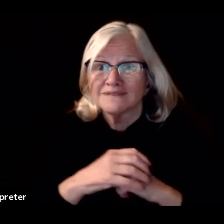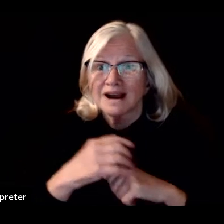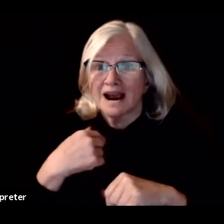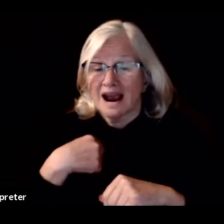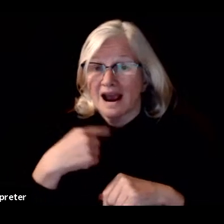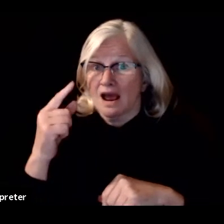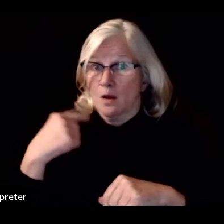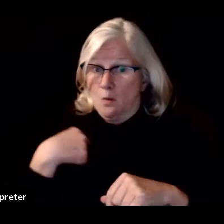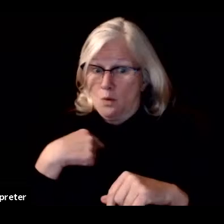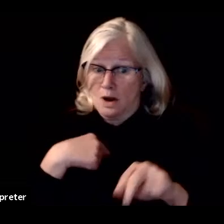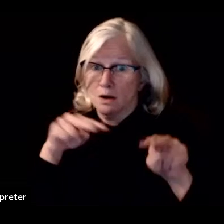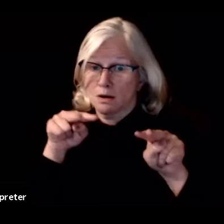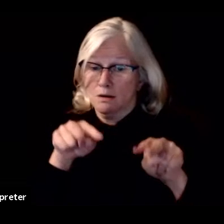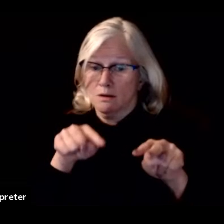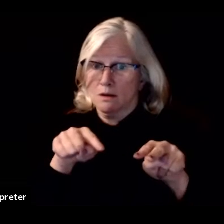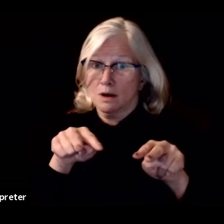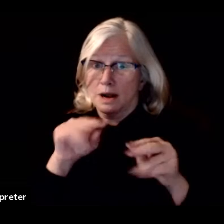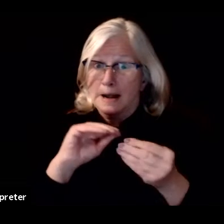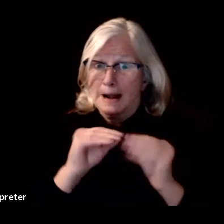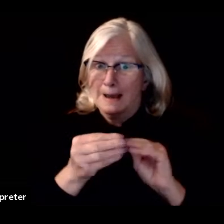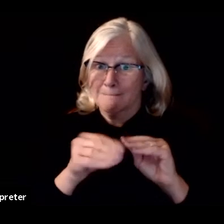used by the systems to assist